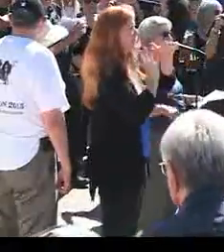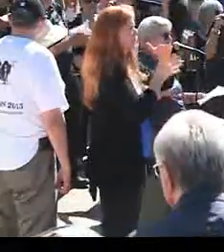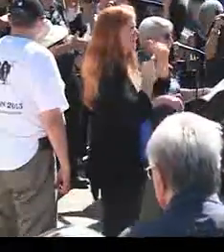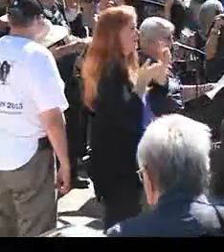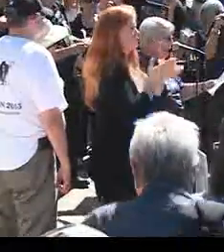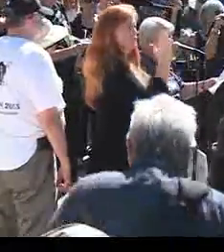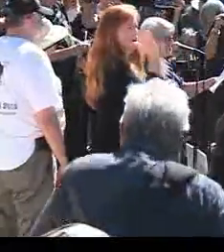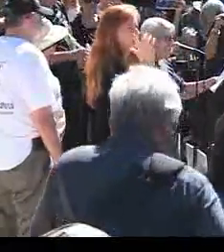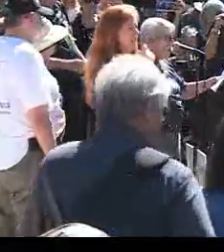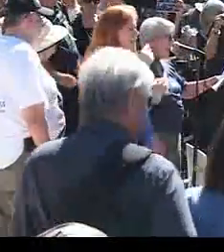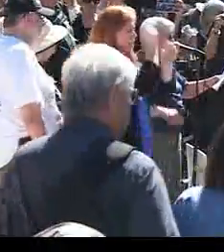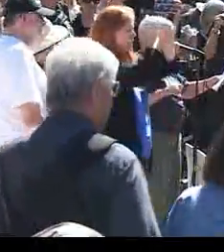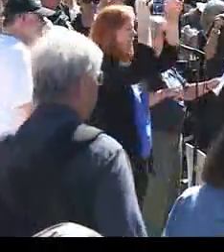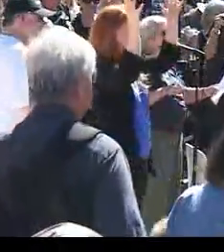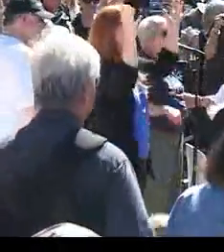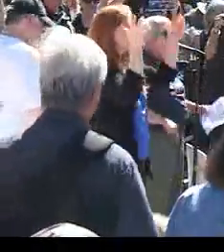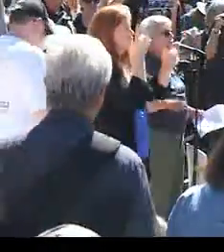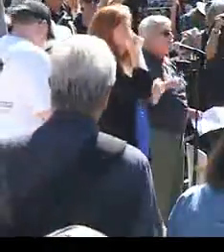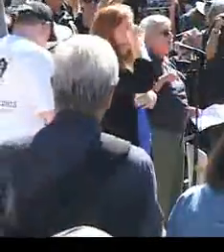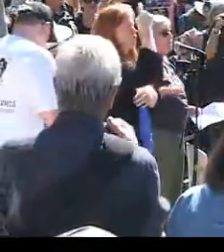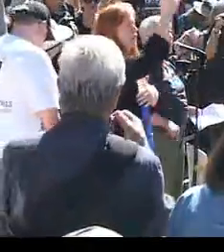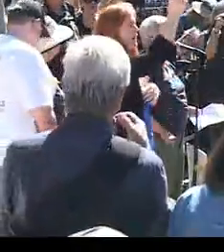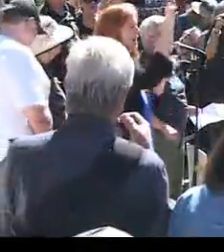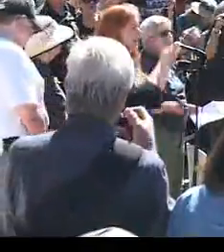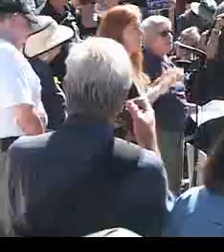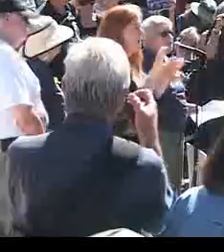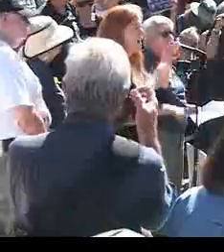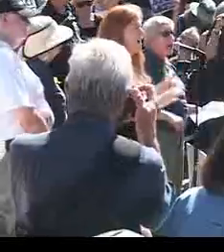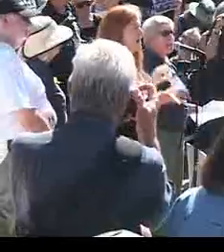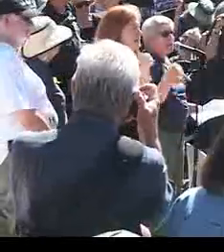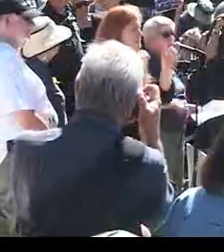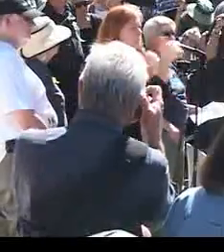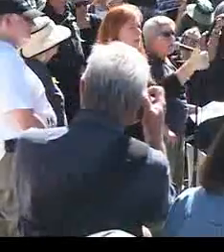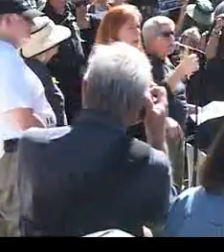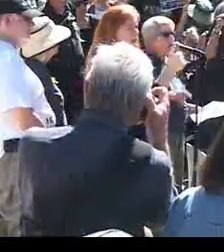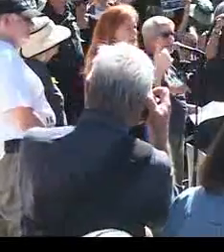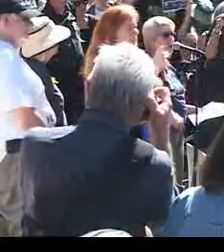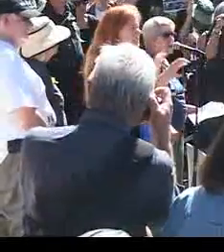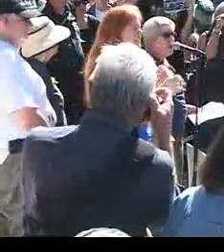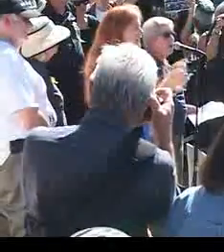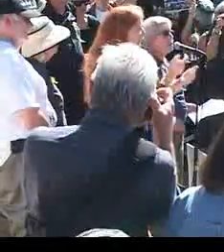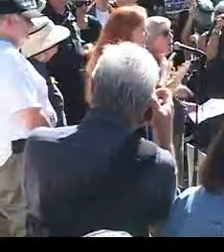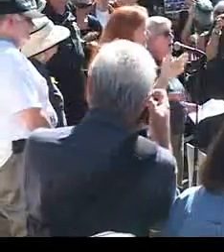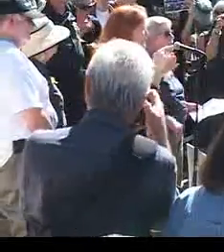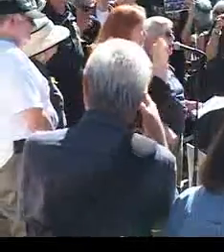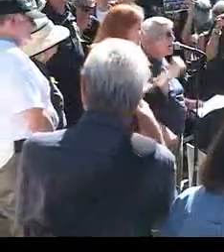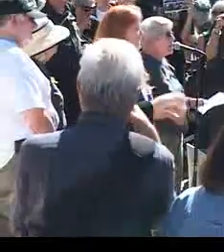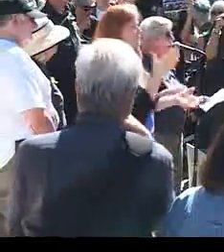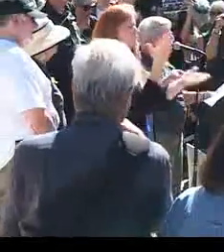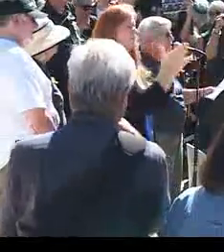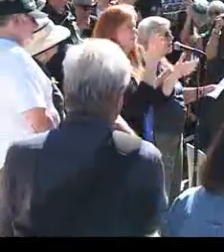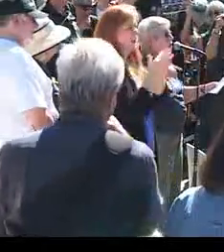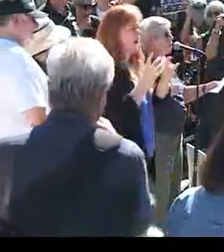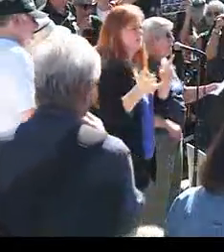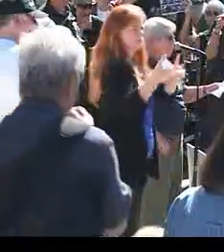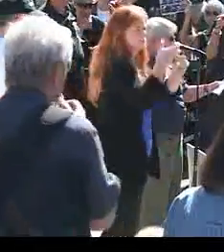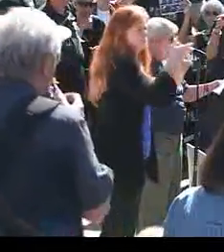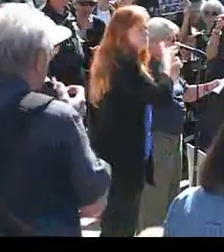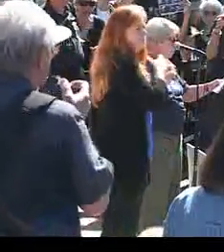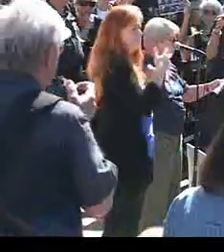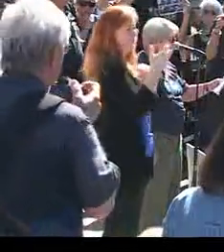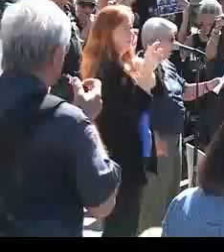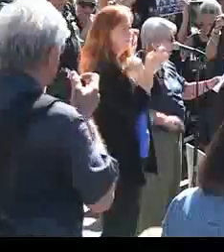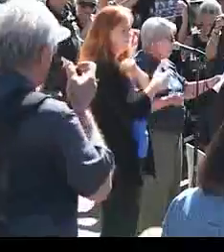DREAM Act be passed, and have done everything they can to stop the roundup of so-called undocumented